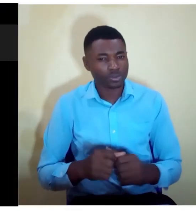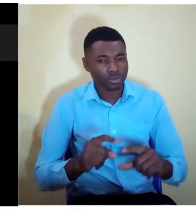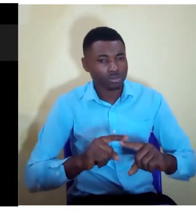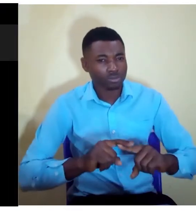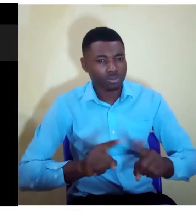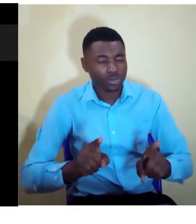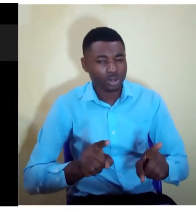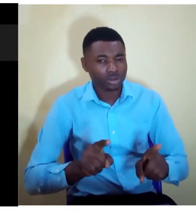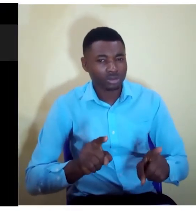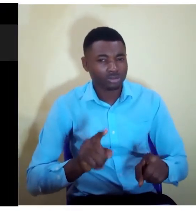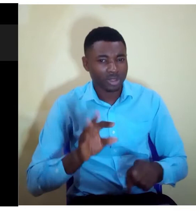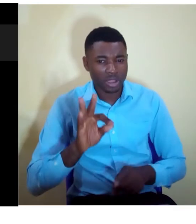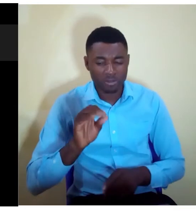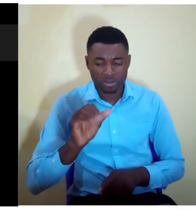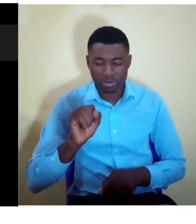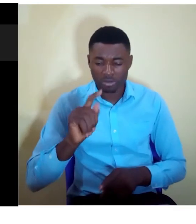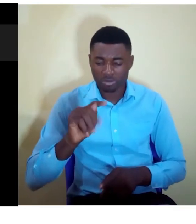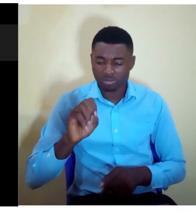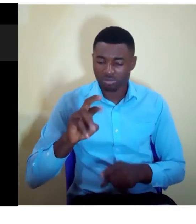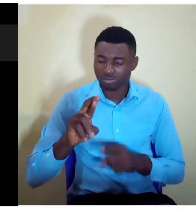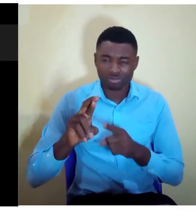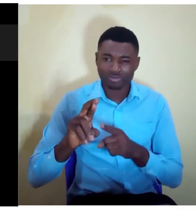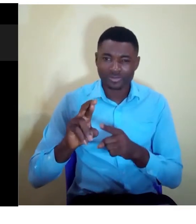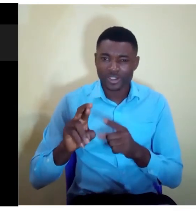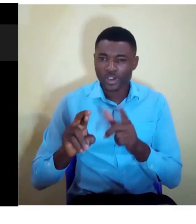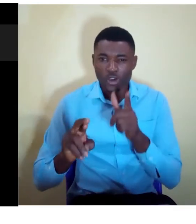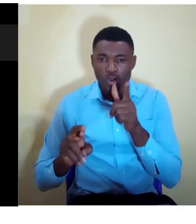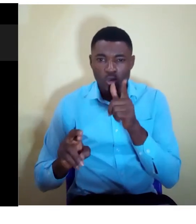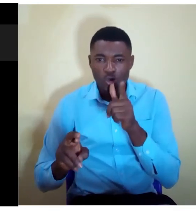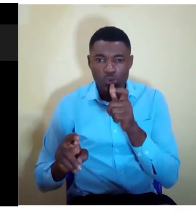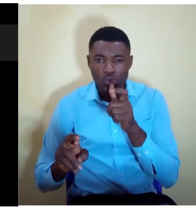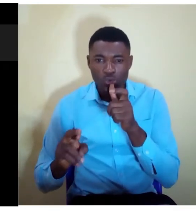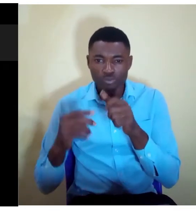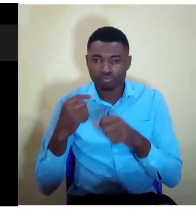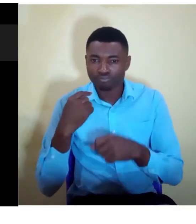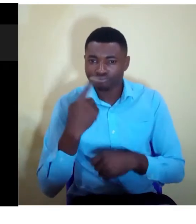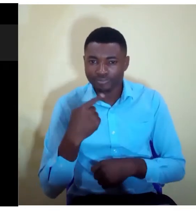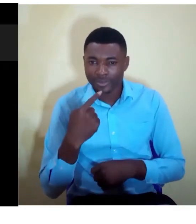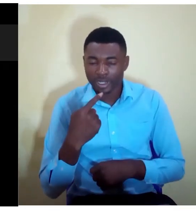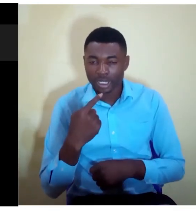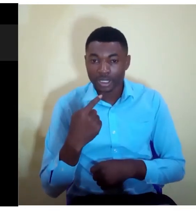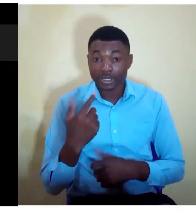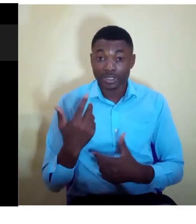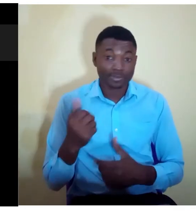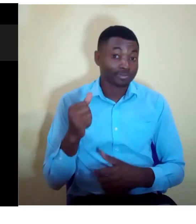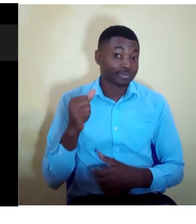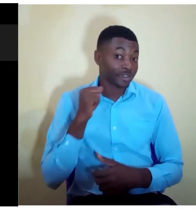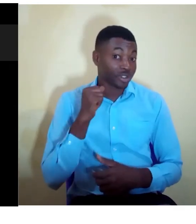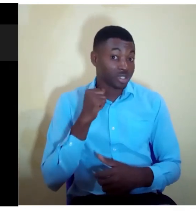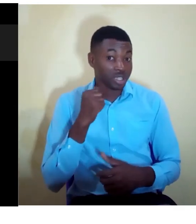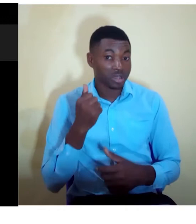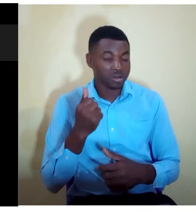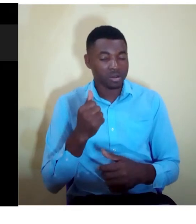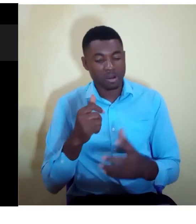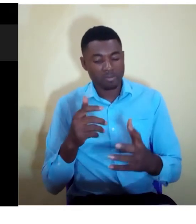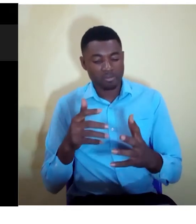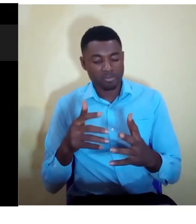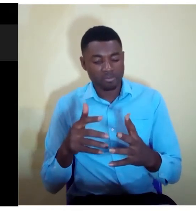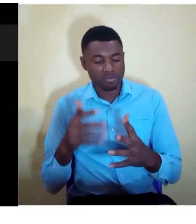But more about Foster. Who was he? He was an African